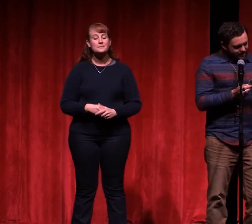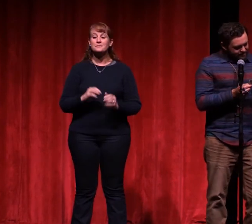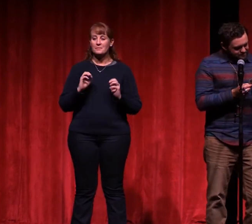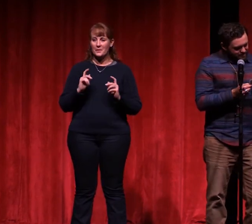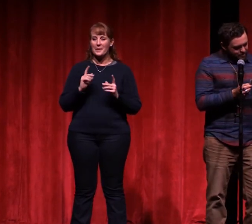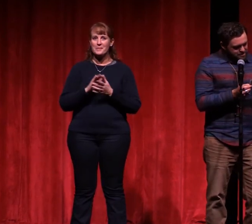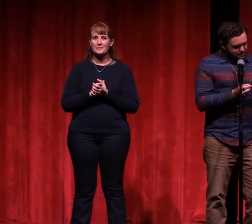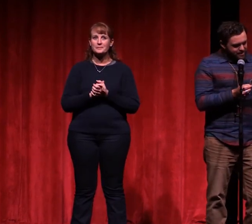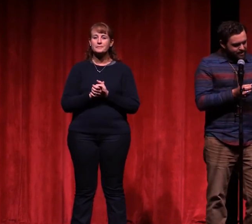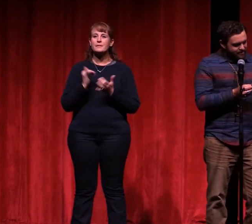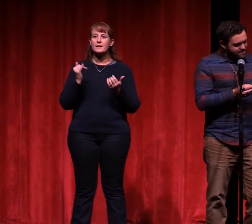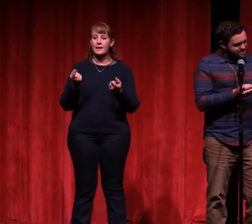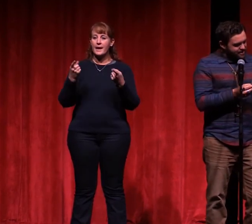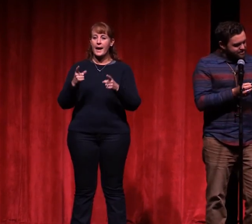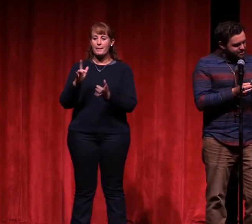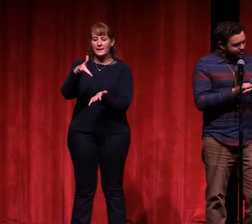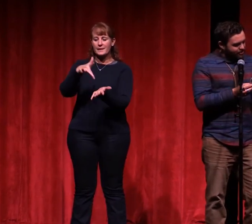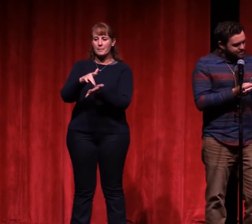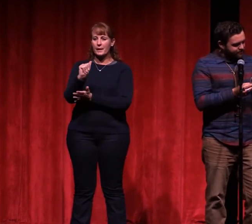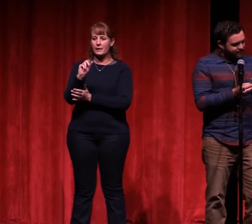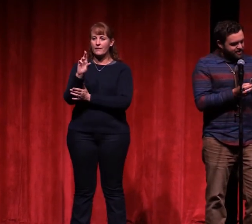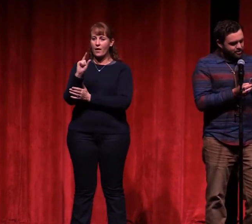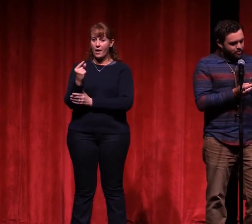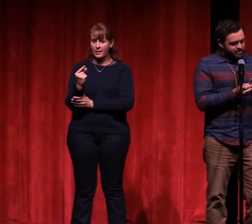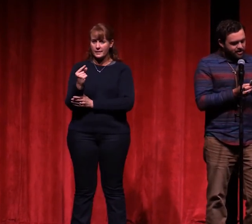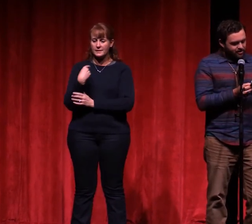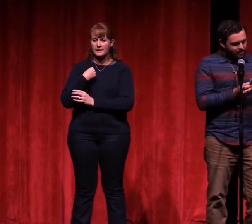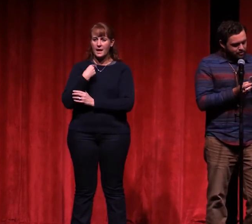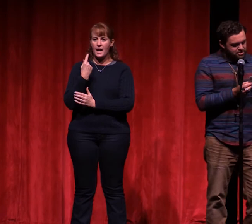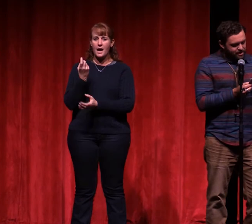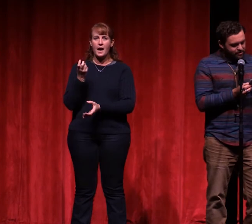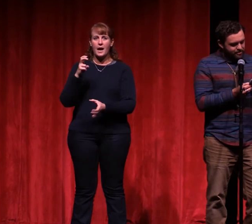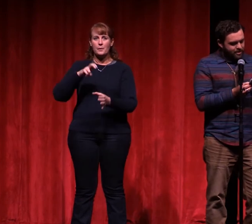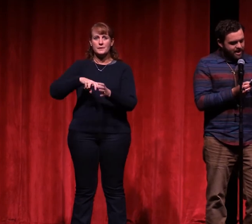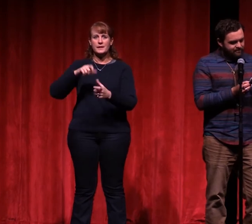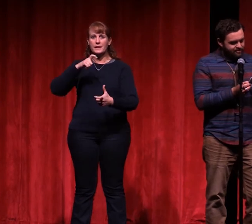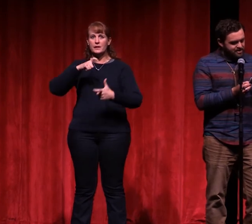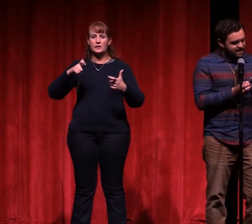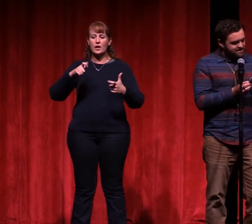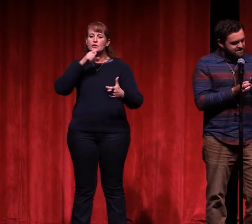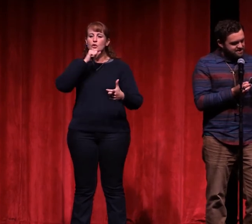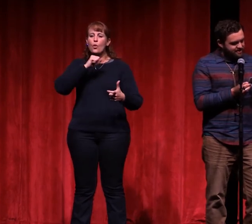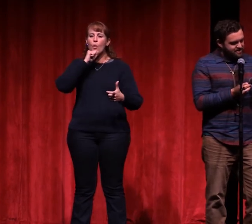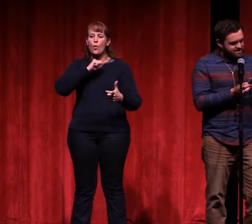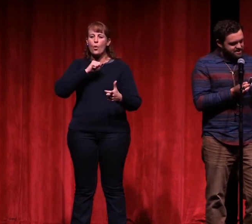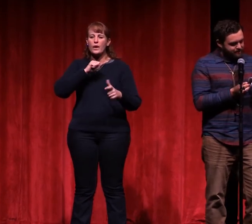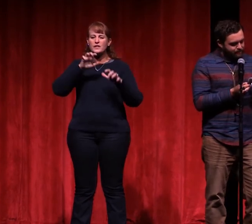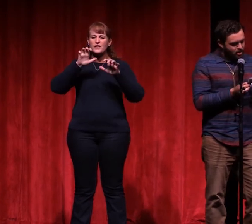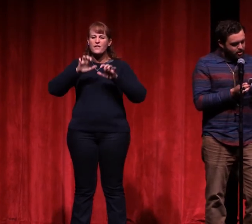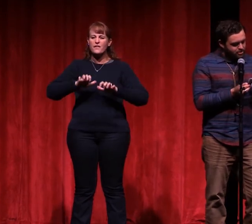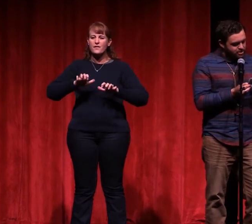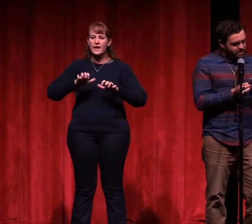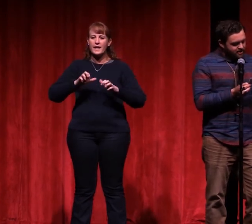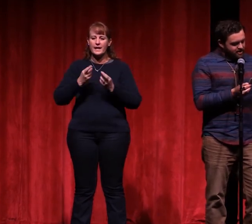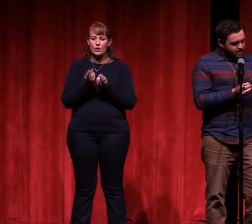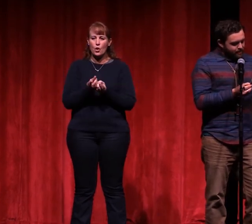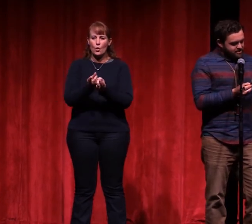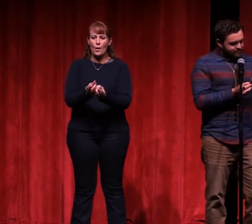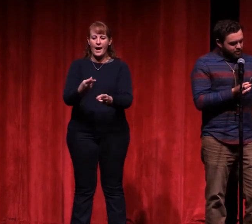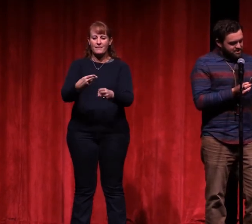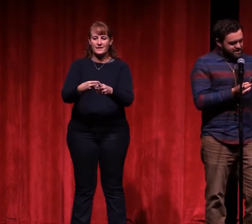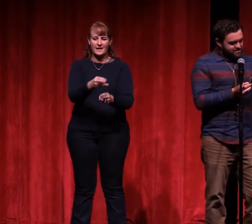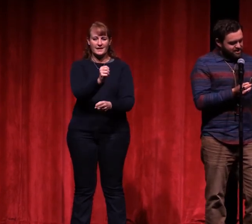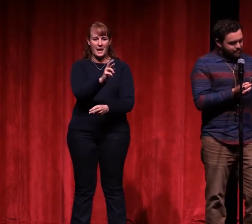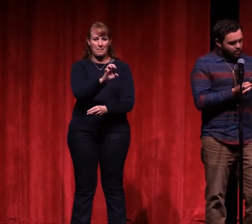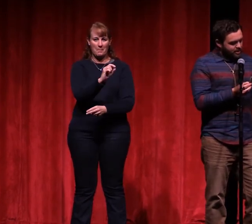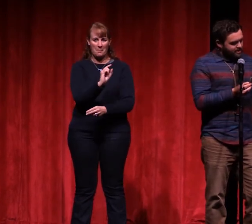All right. It was mid-August. I was on a large, faded, orange-colored raft from the 1970s named Marge, about